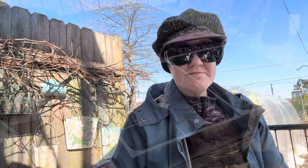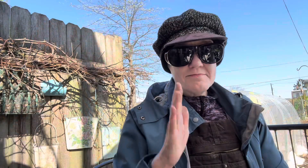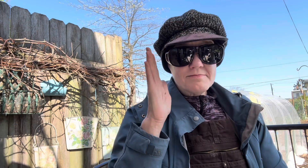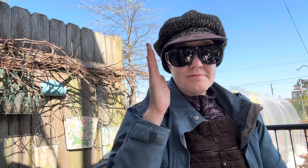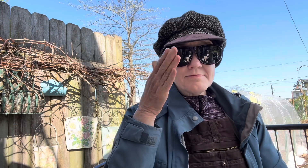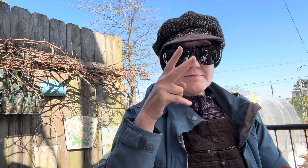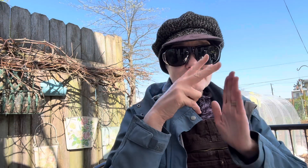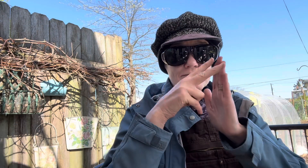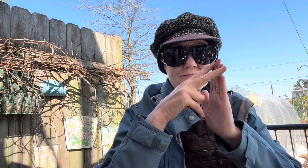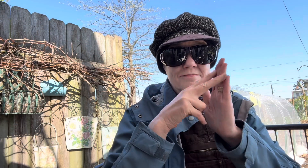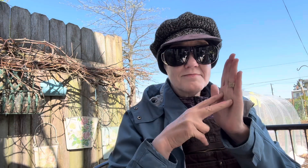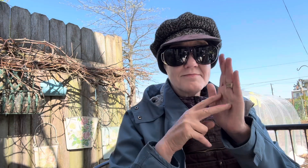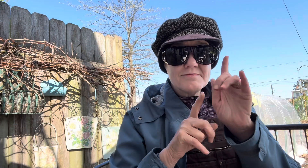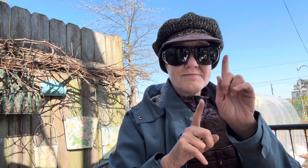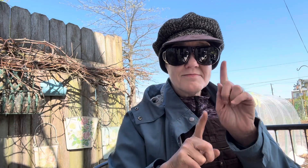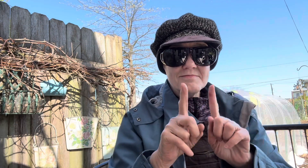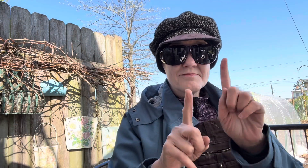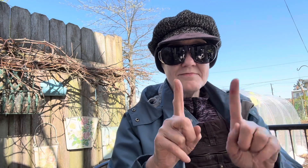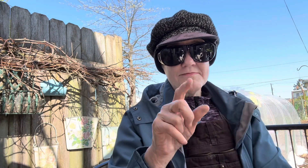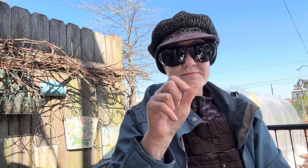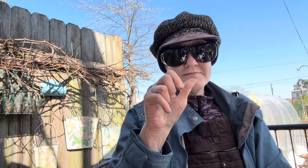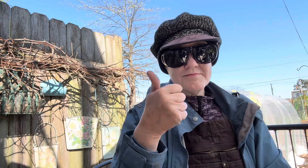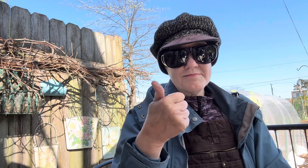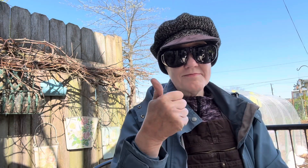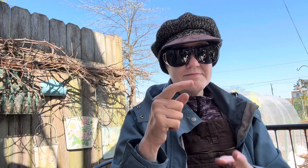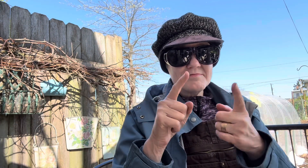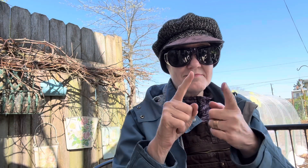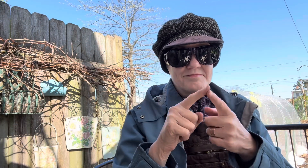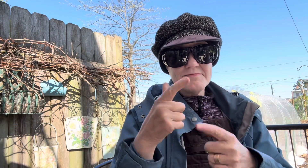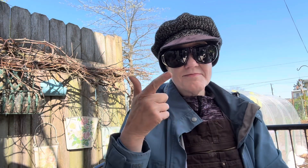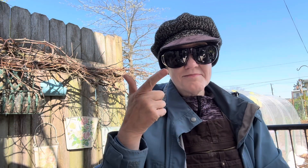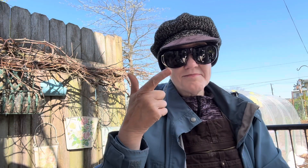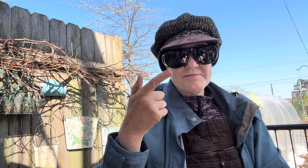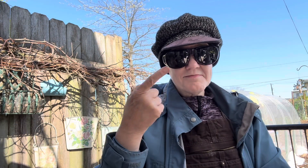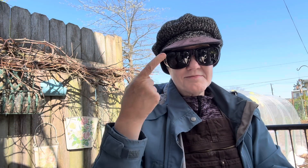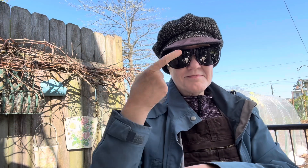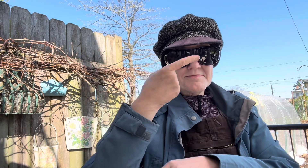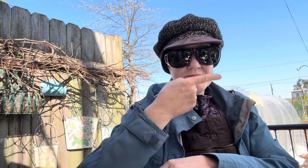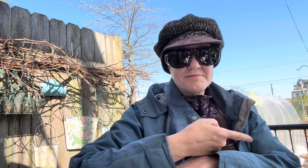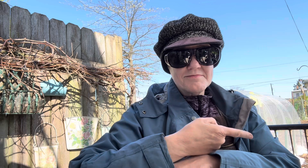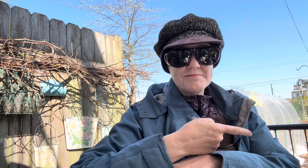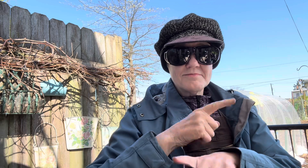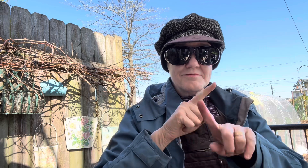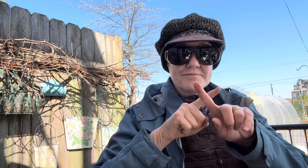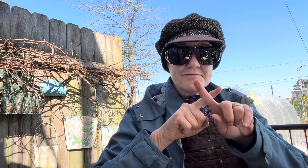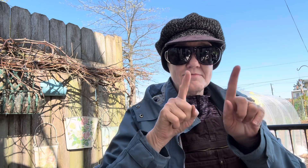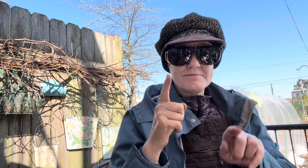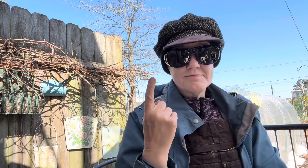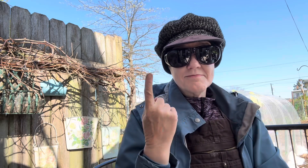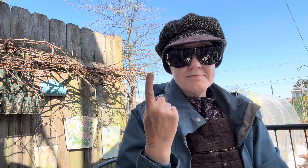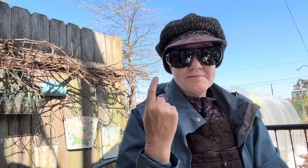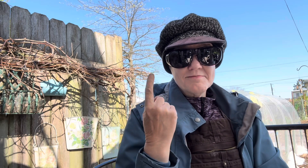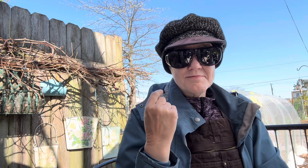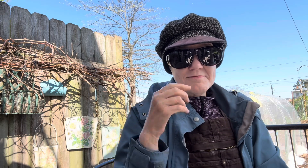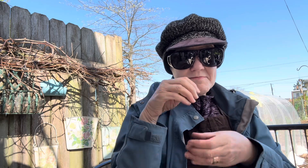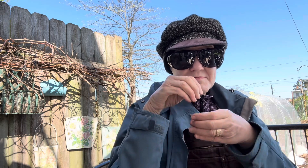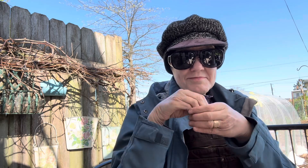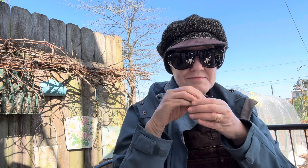You will read that sunflower seeds germinate in 10 to 21 days. But last year in that warm furnace room,